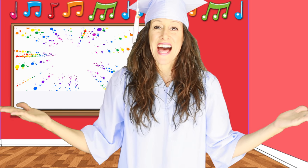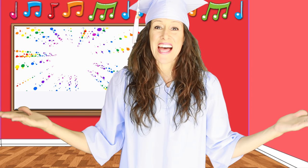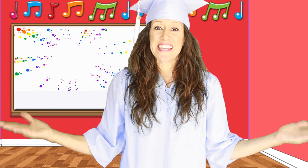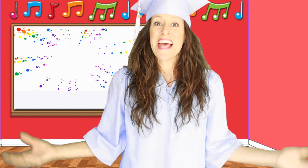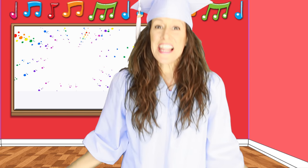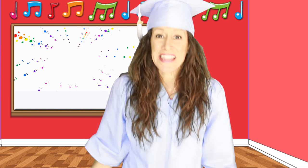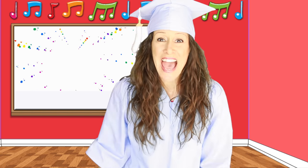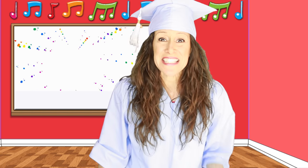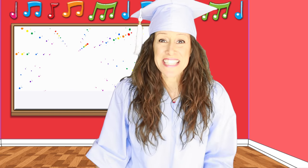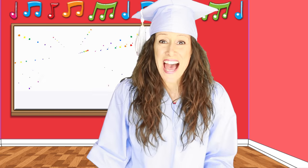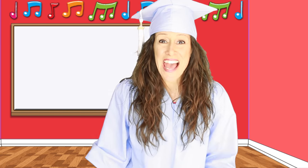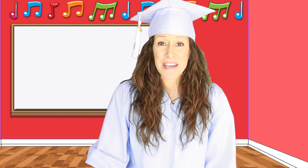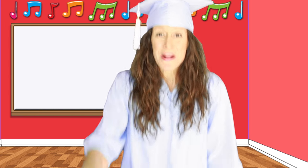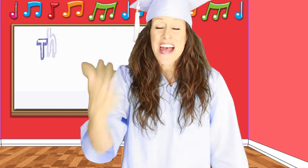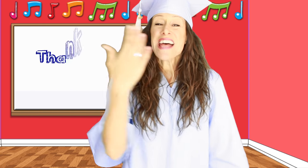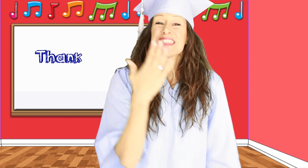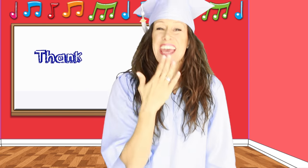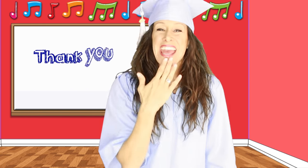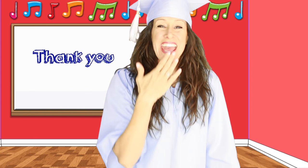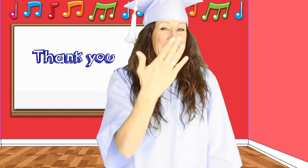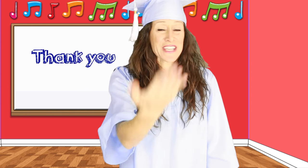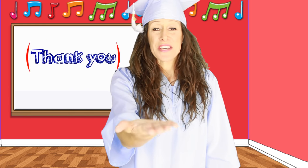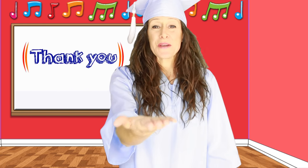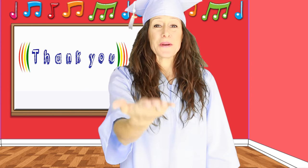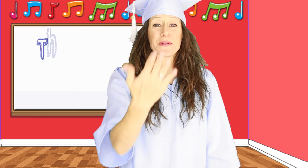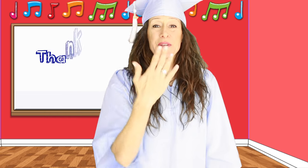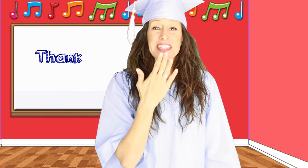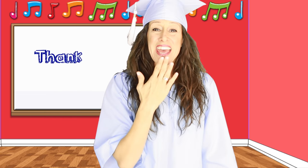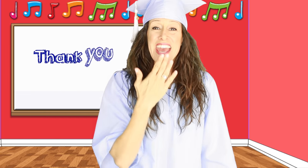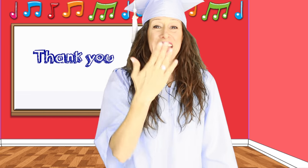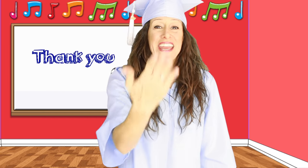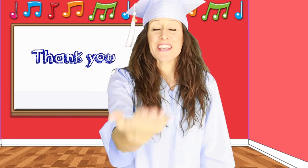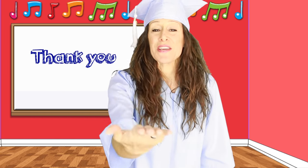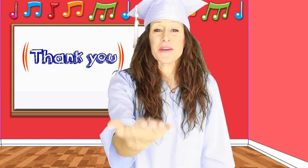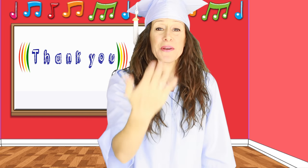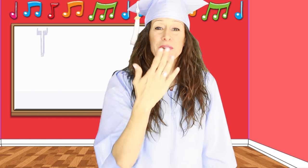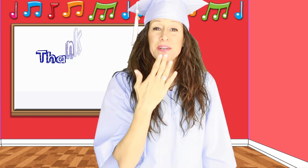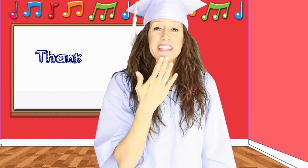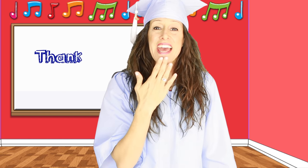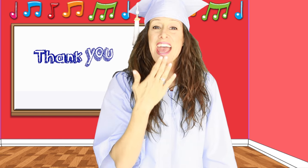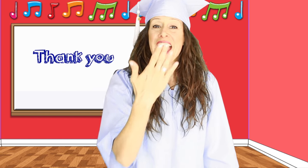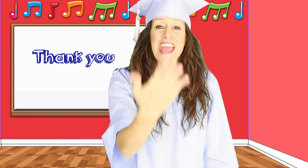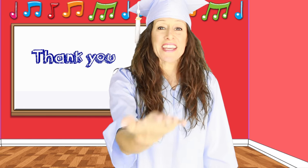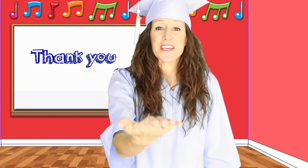done. Last time, thank you, thank you, thank you,